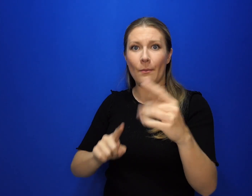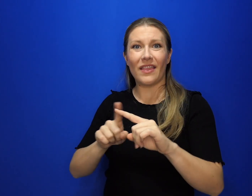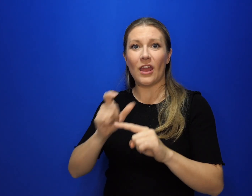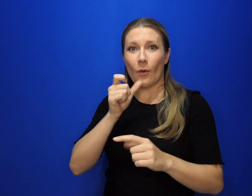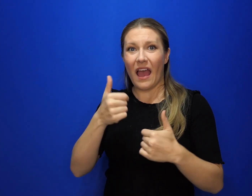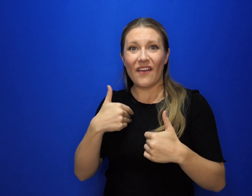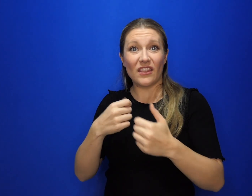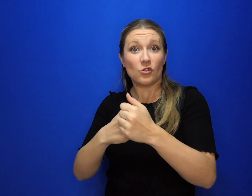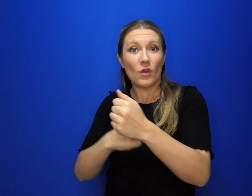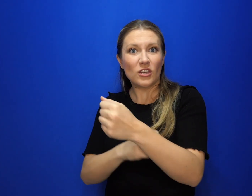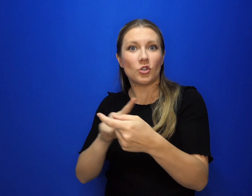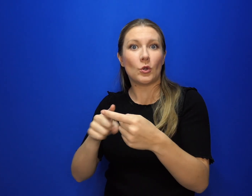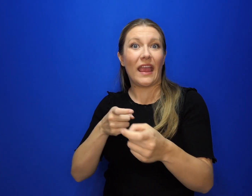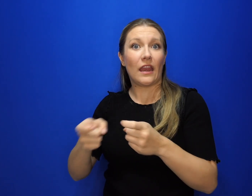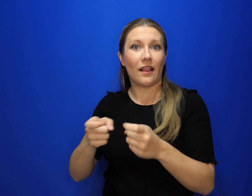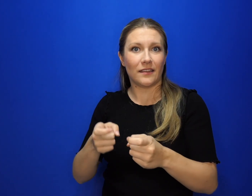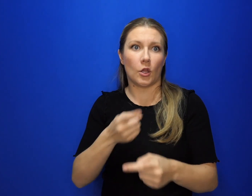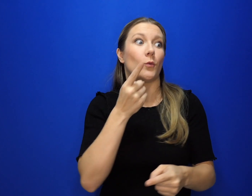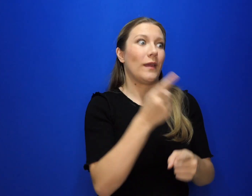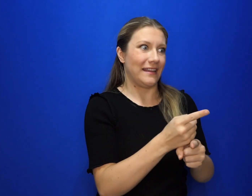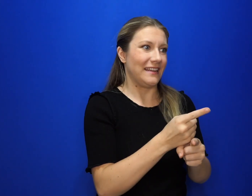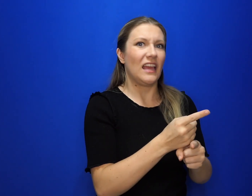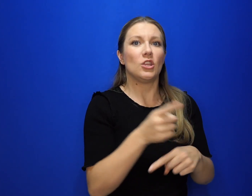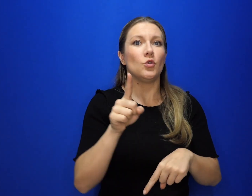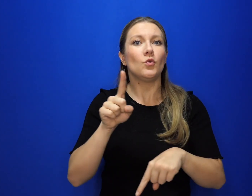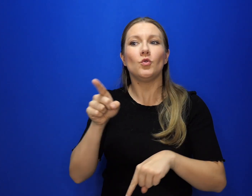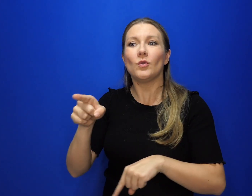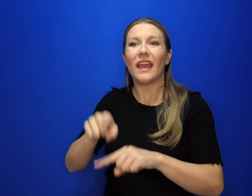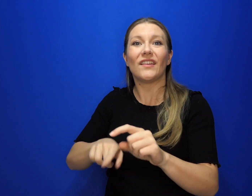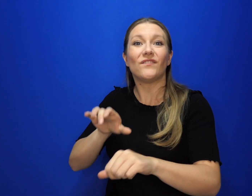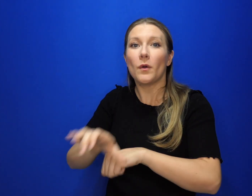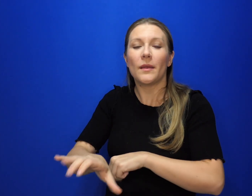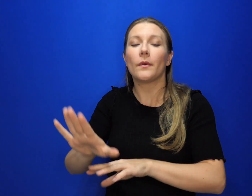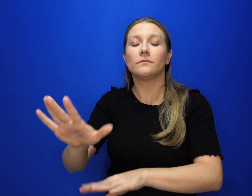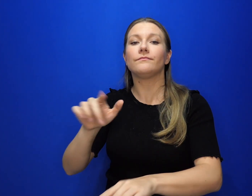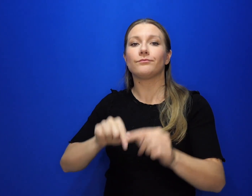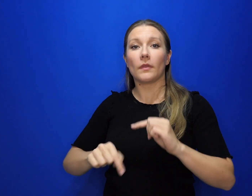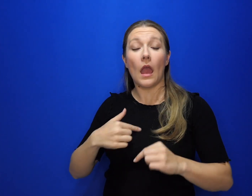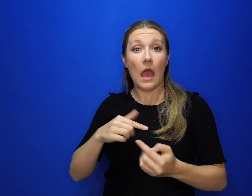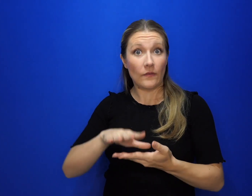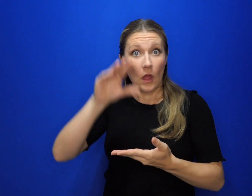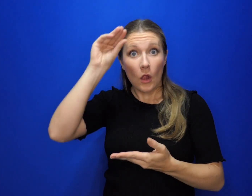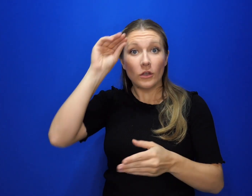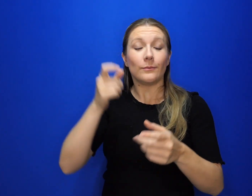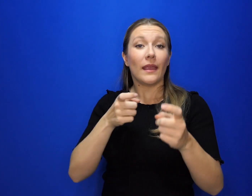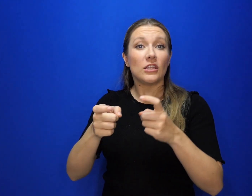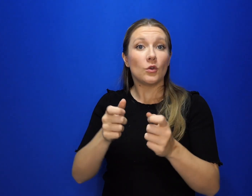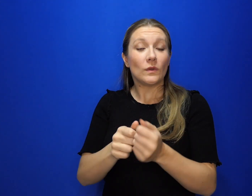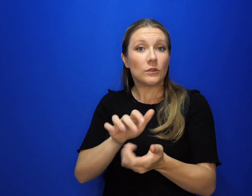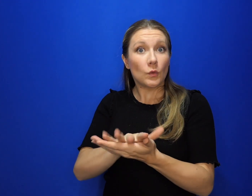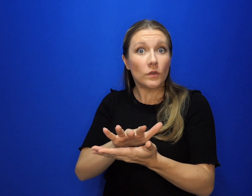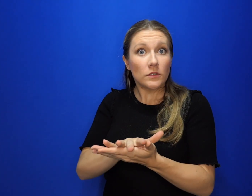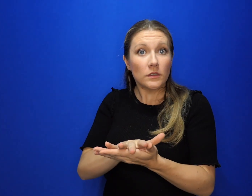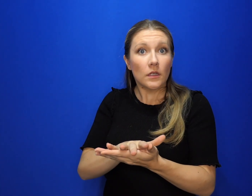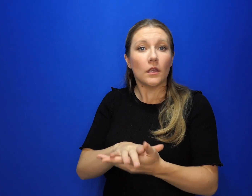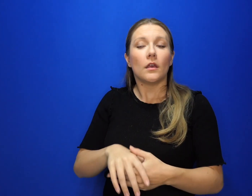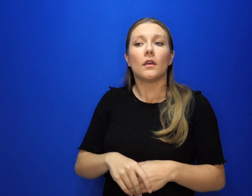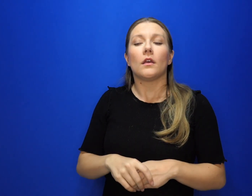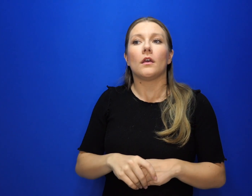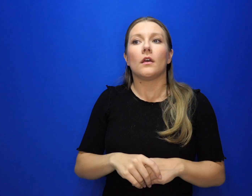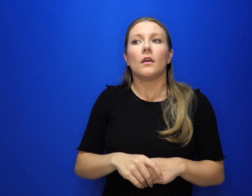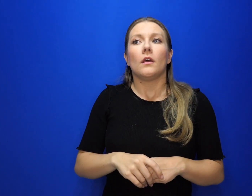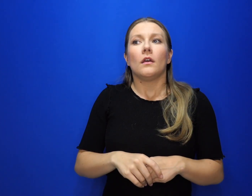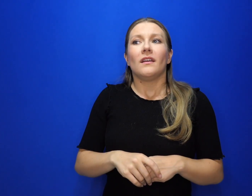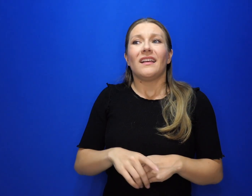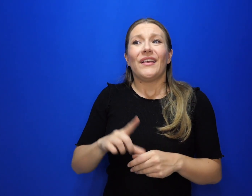the infrastructure to handle it. Correct. Right. And you can't just force them. What I've learned dealing with schools is